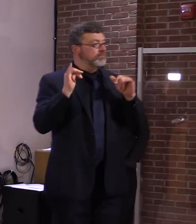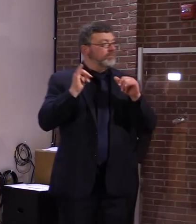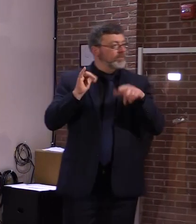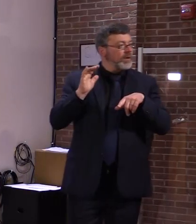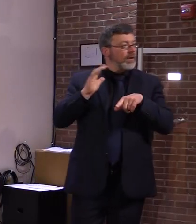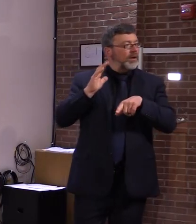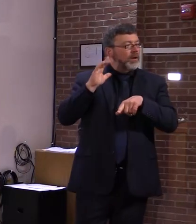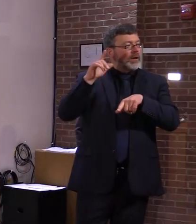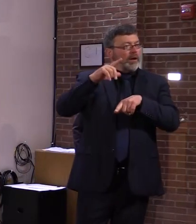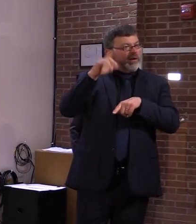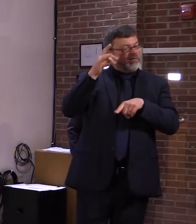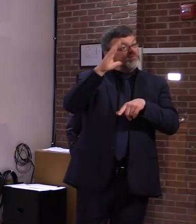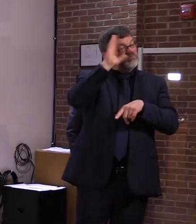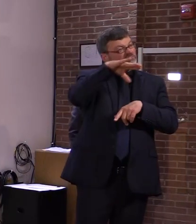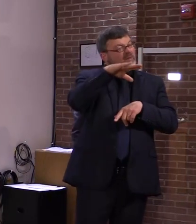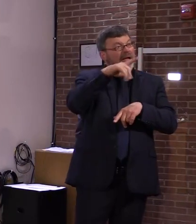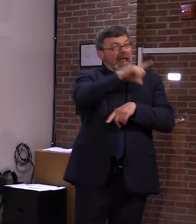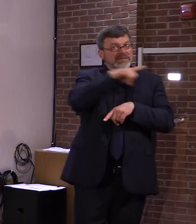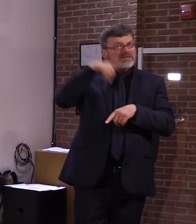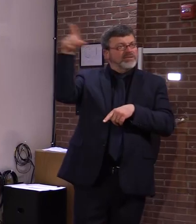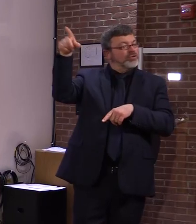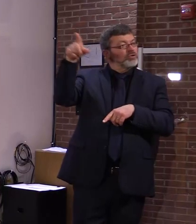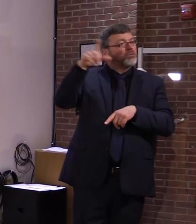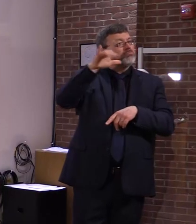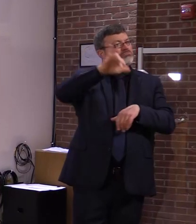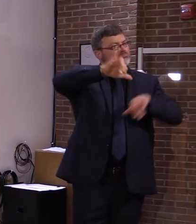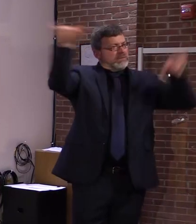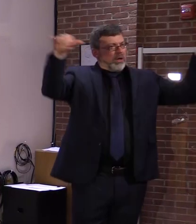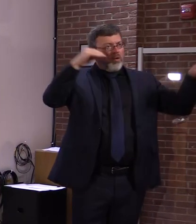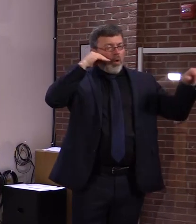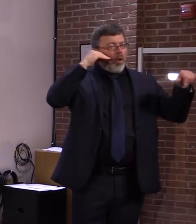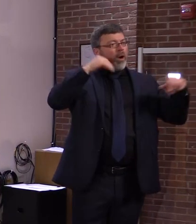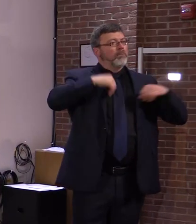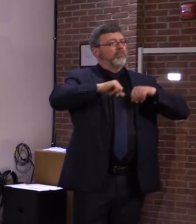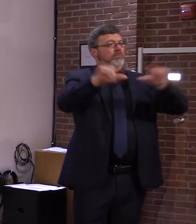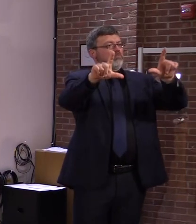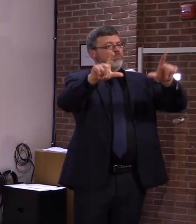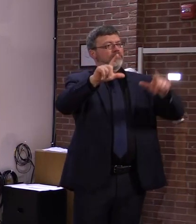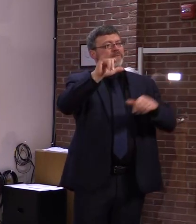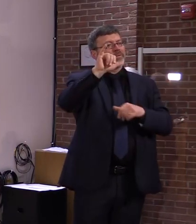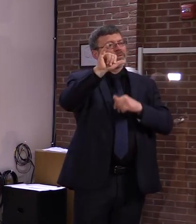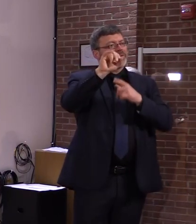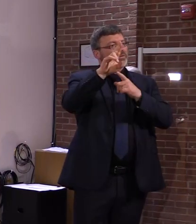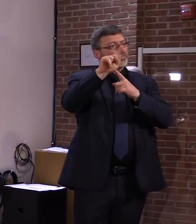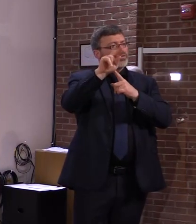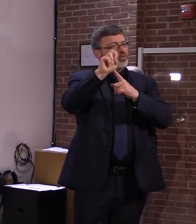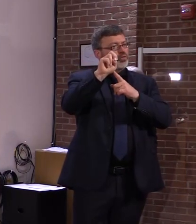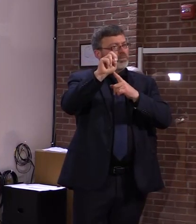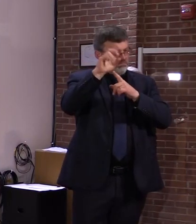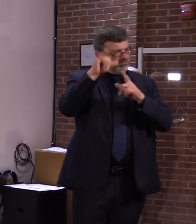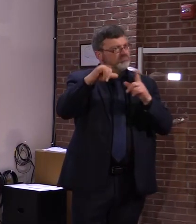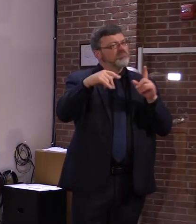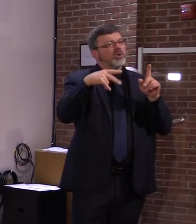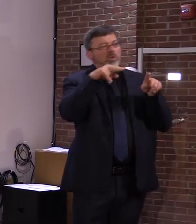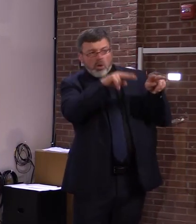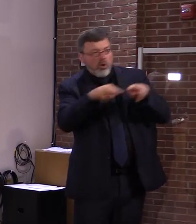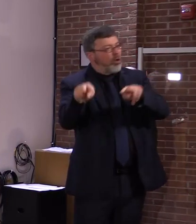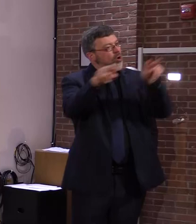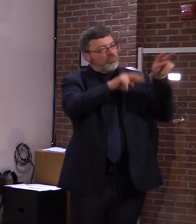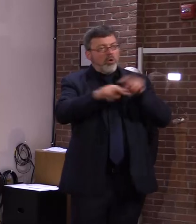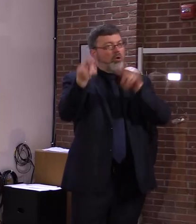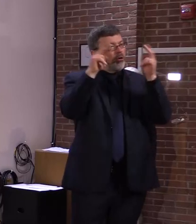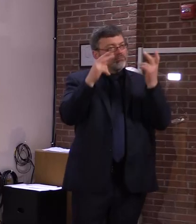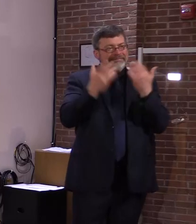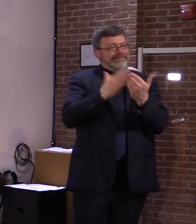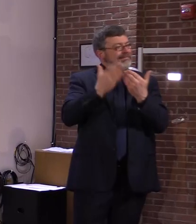same and what would you be looking for going forward, whether it be through executive order or working with